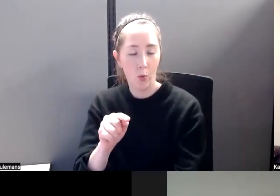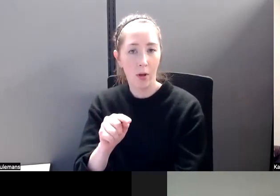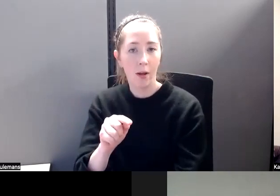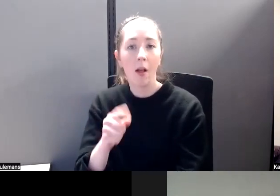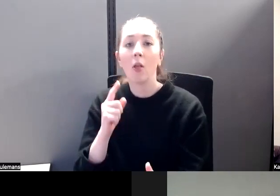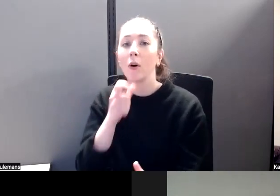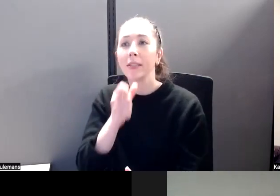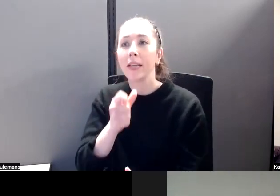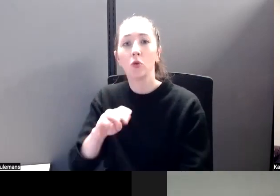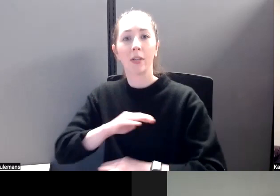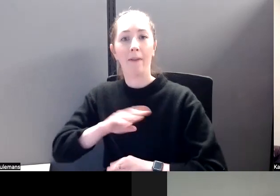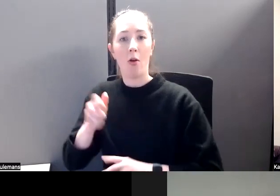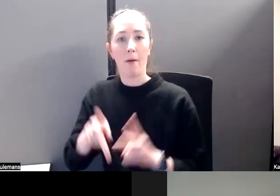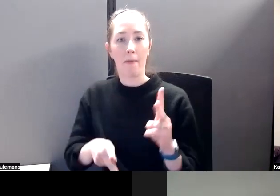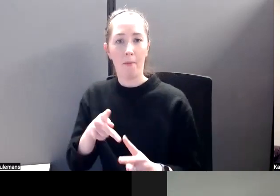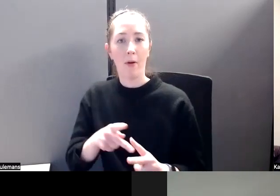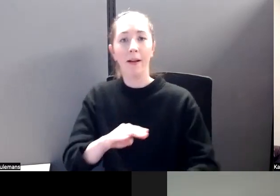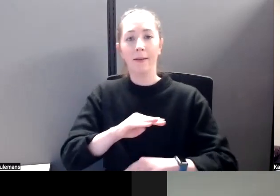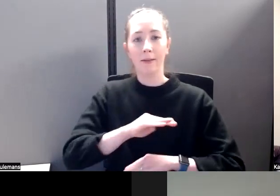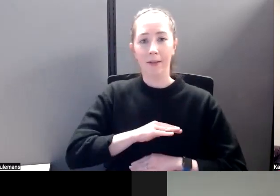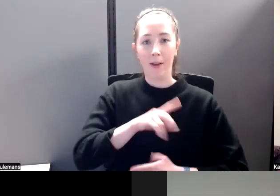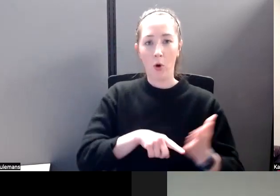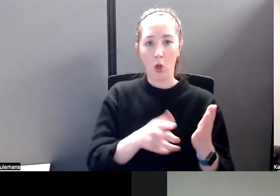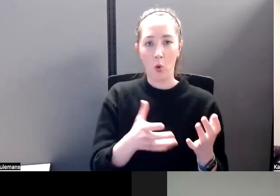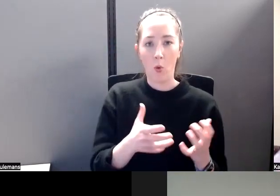it for them or whoever you think you want to please.